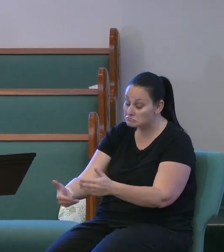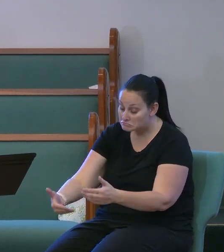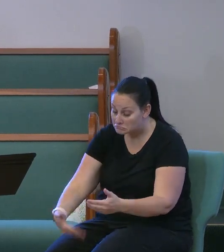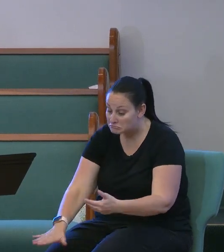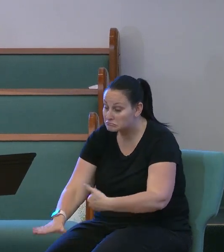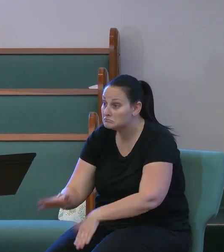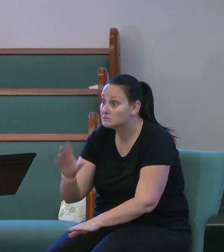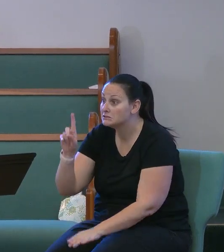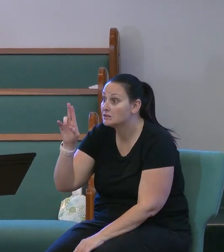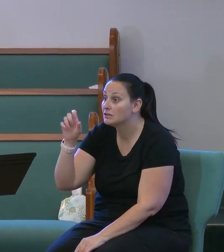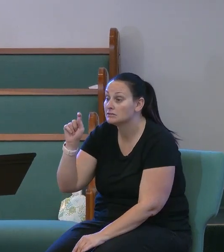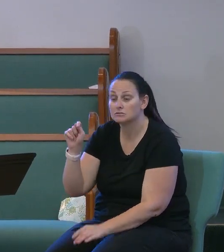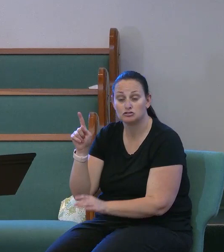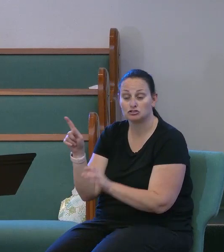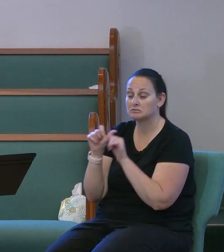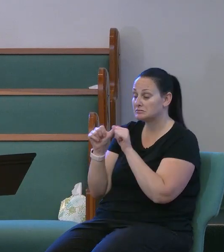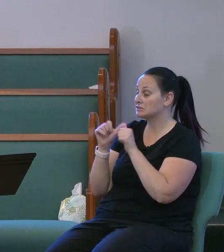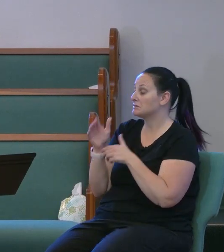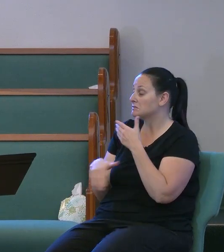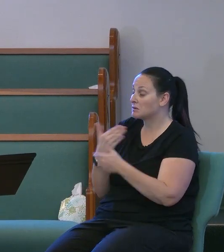feet and keep on going.